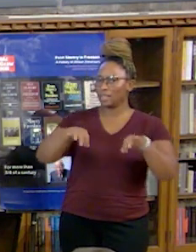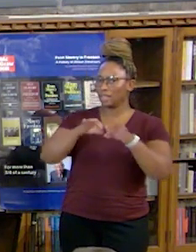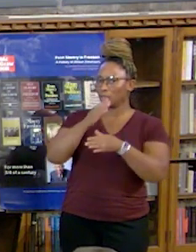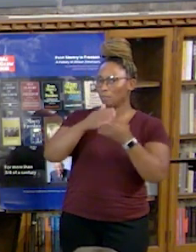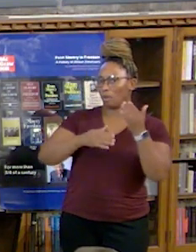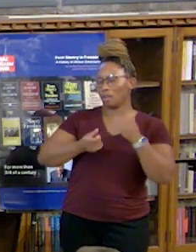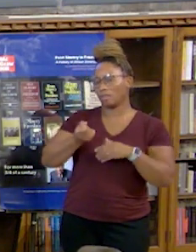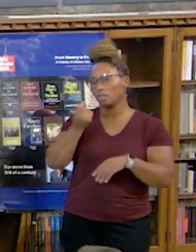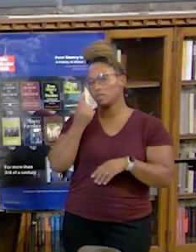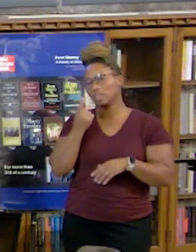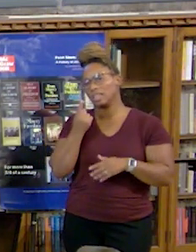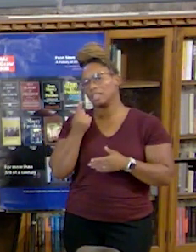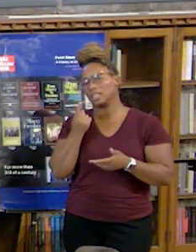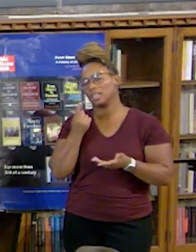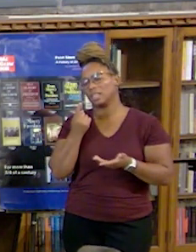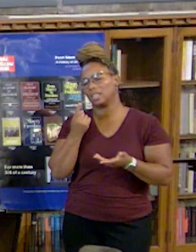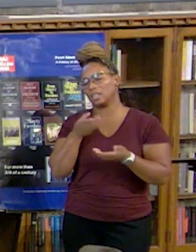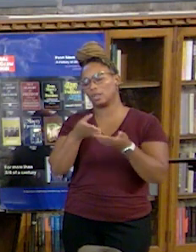con